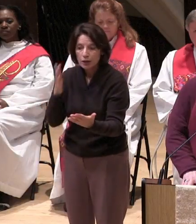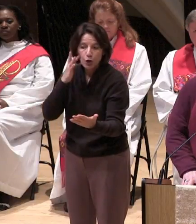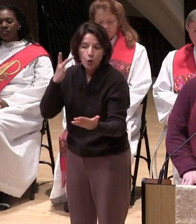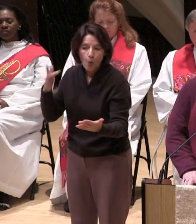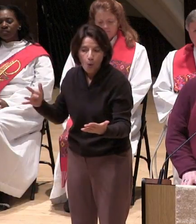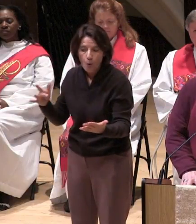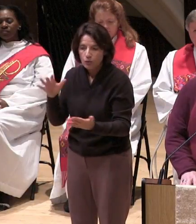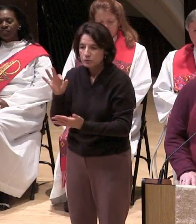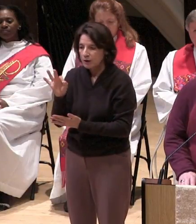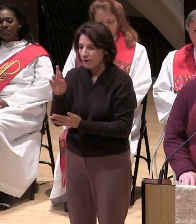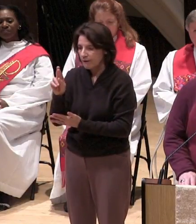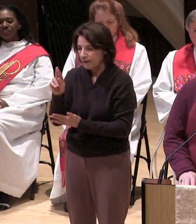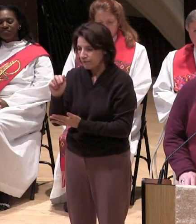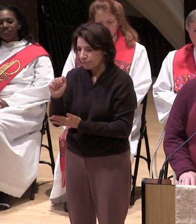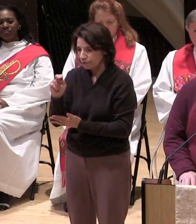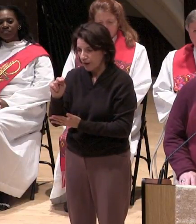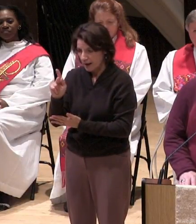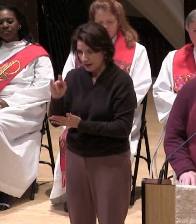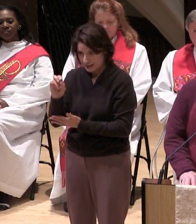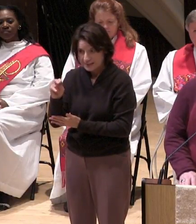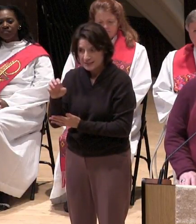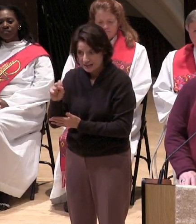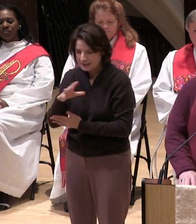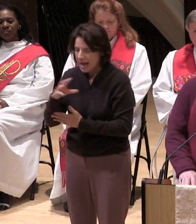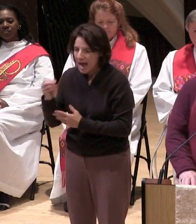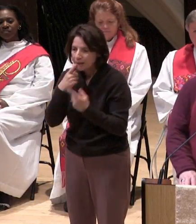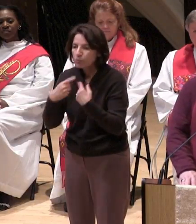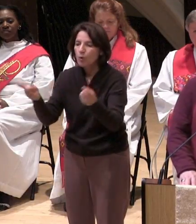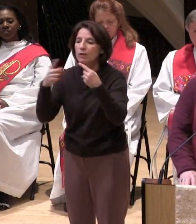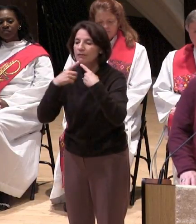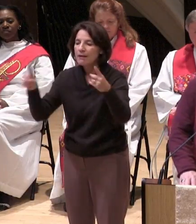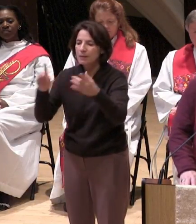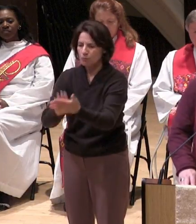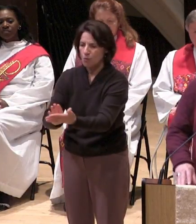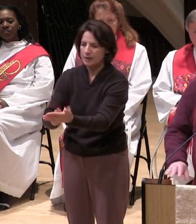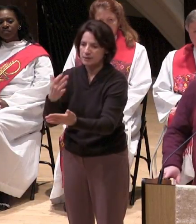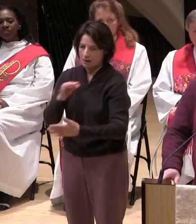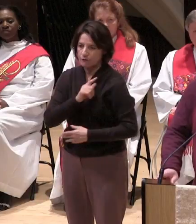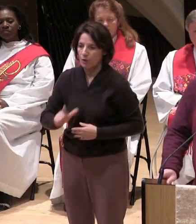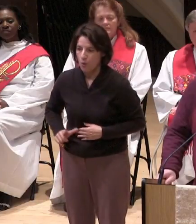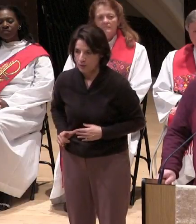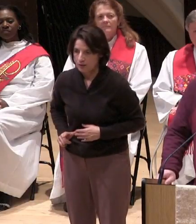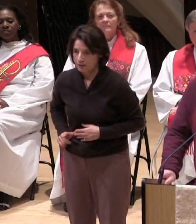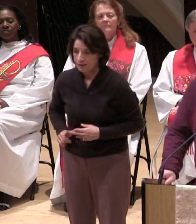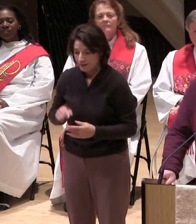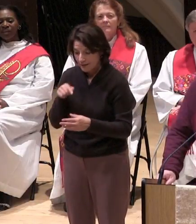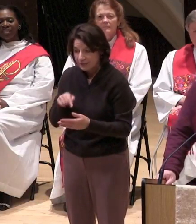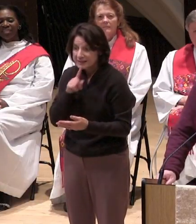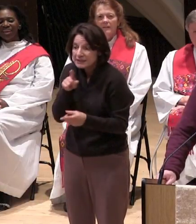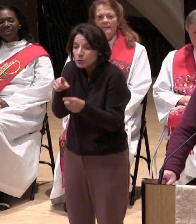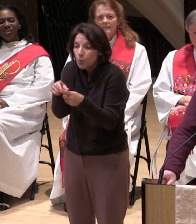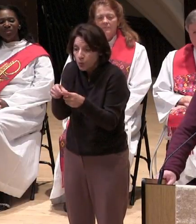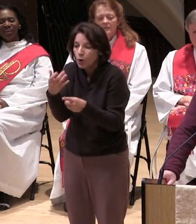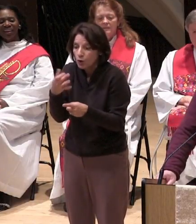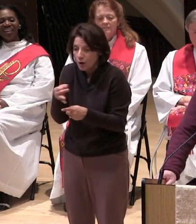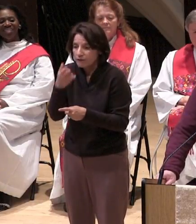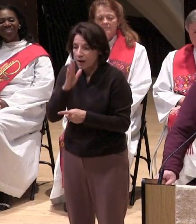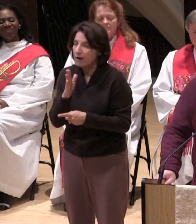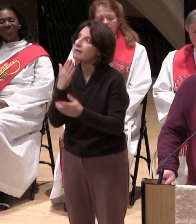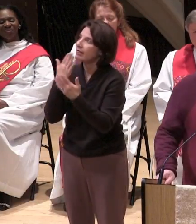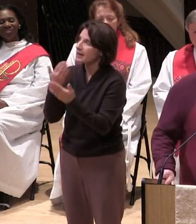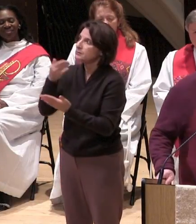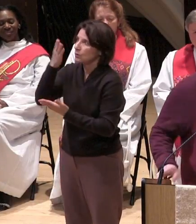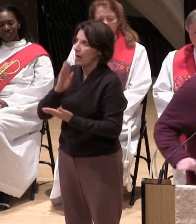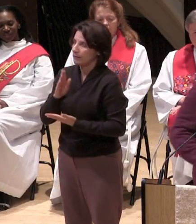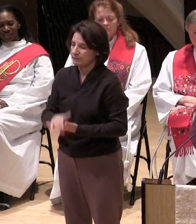and frankincense, and proclaiming the praises of the Lord. This is the word of God. Thanks be to